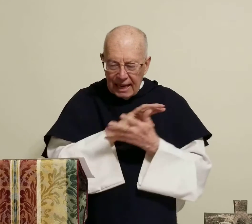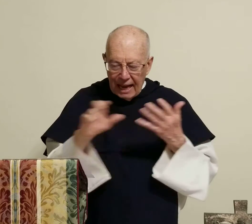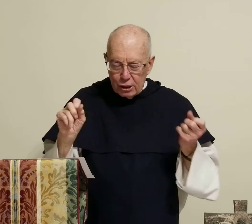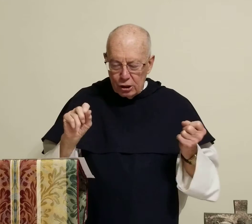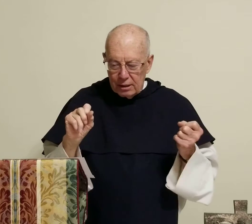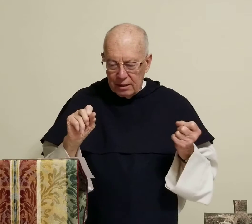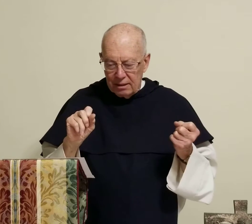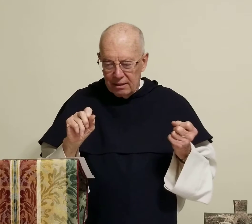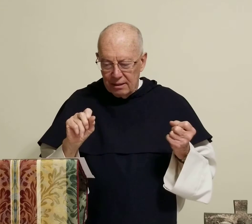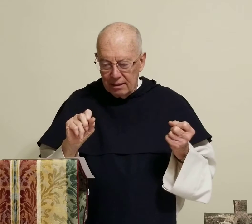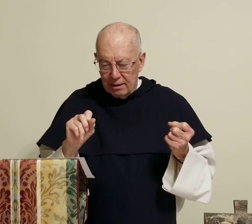passion,